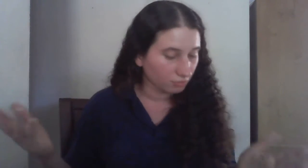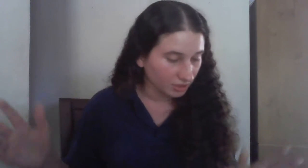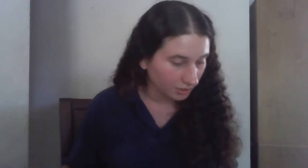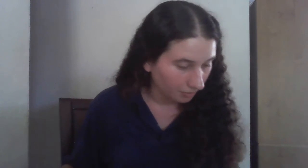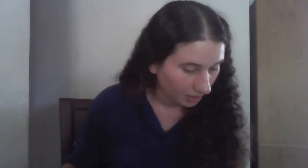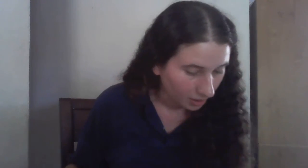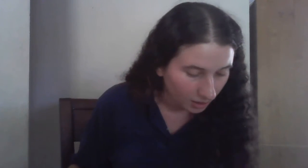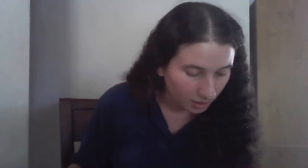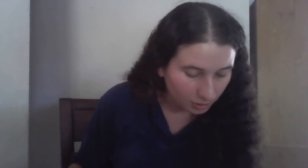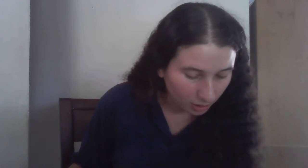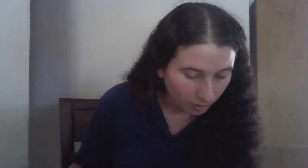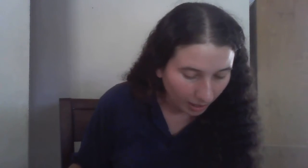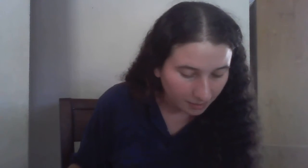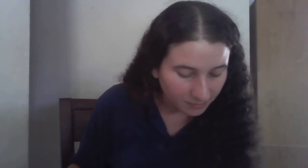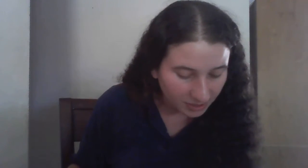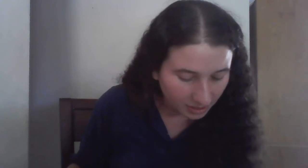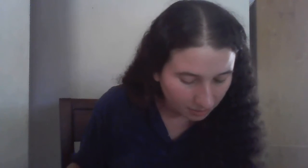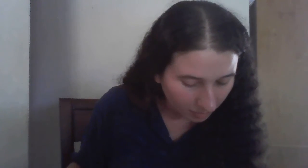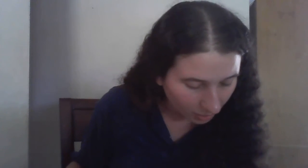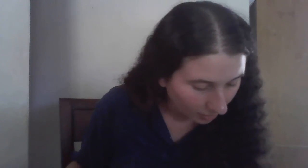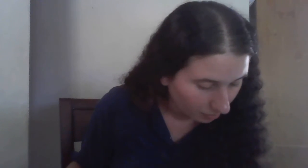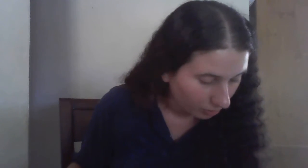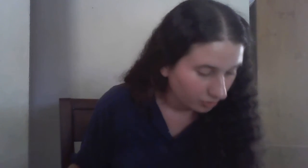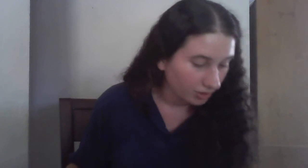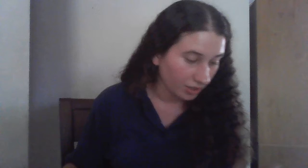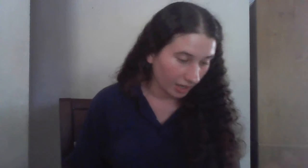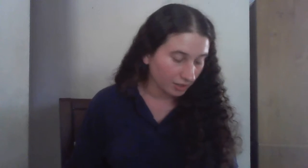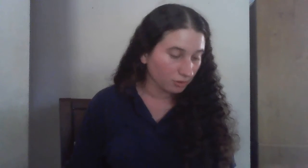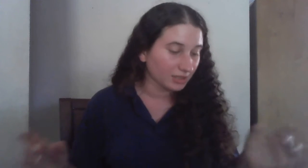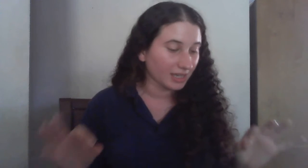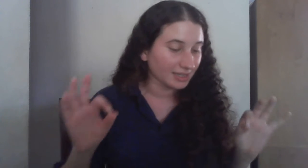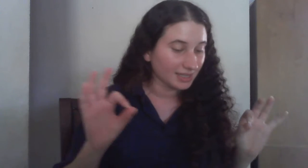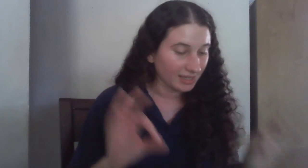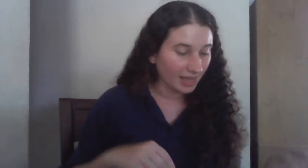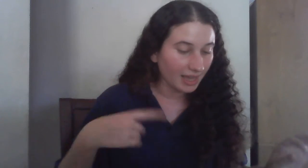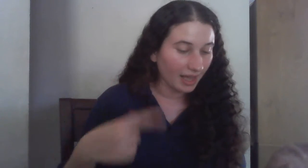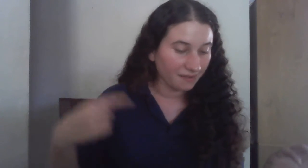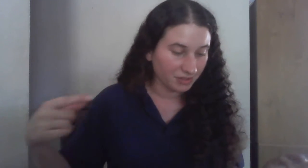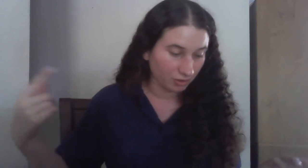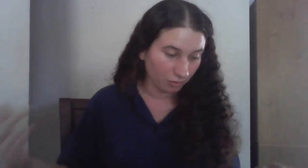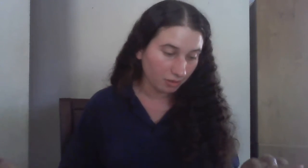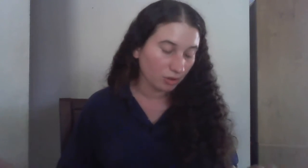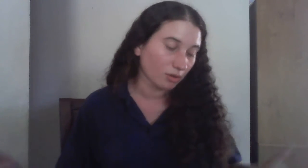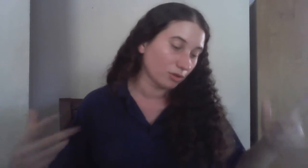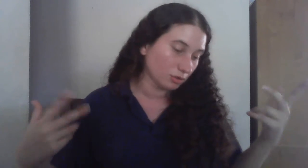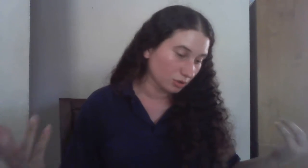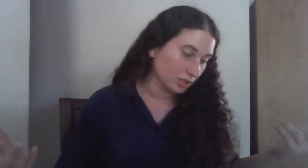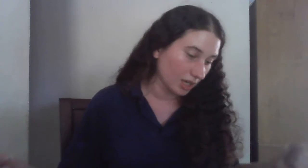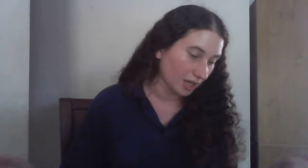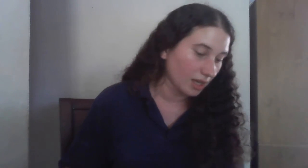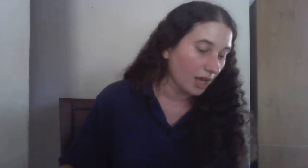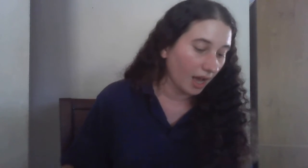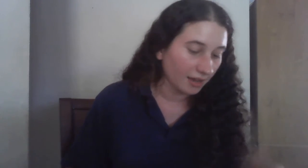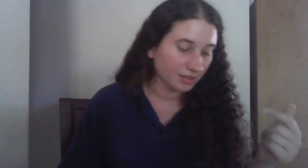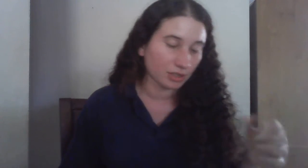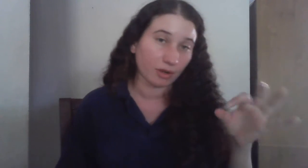Means the same thing. So I am visiting my grandmother today. You could say today I visit grandmother, or you could say I visit